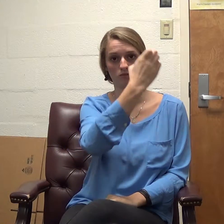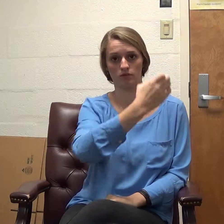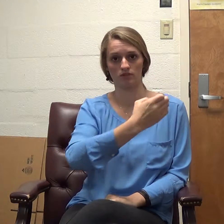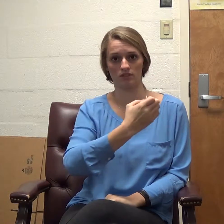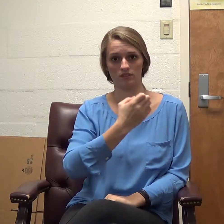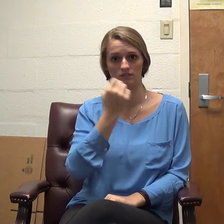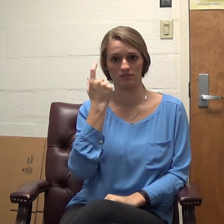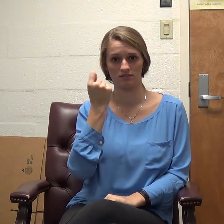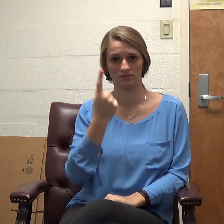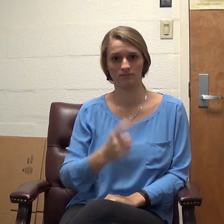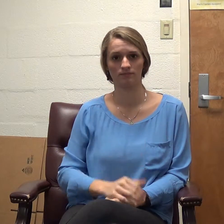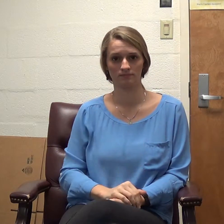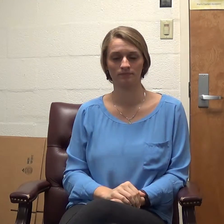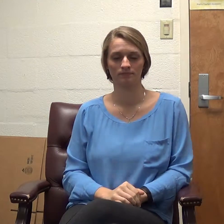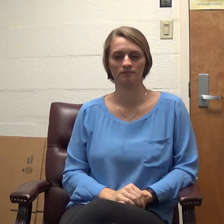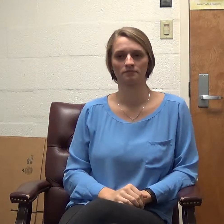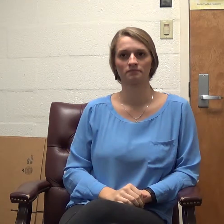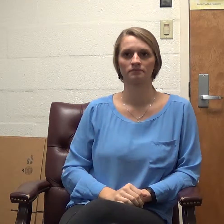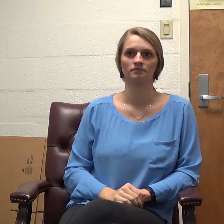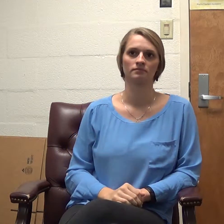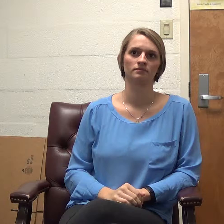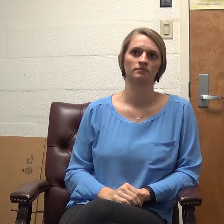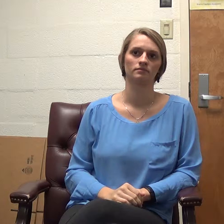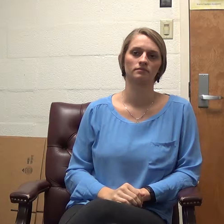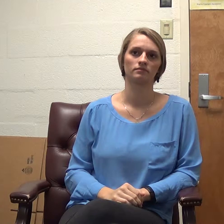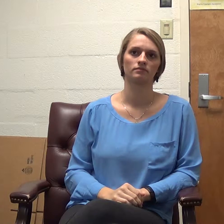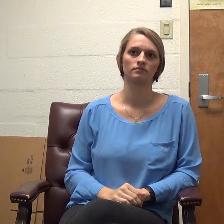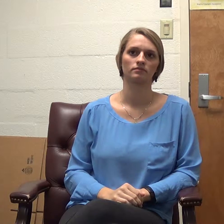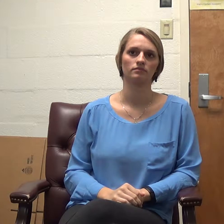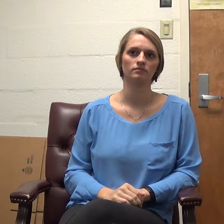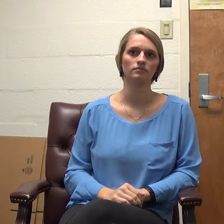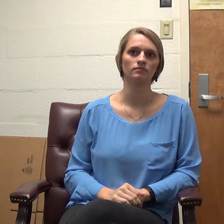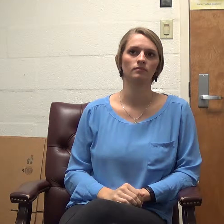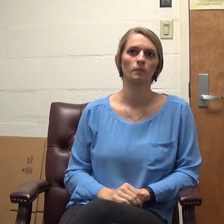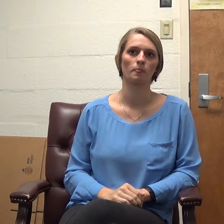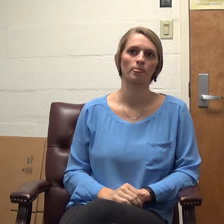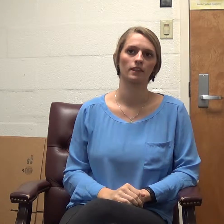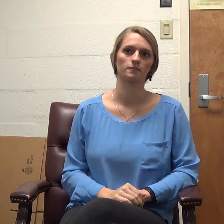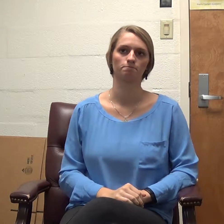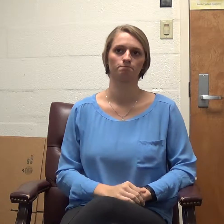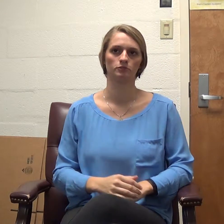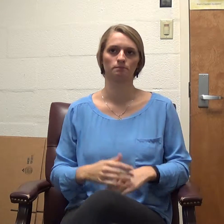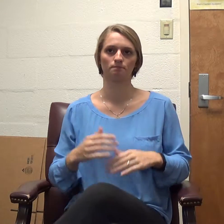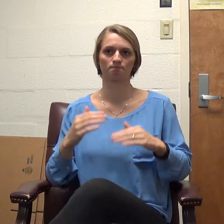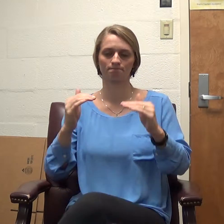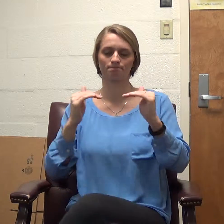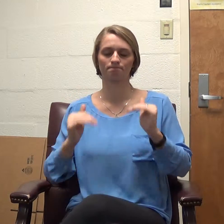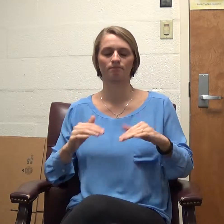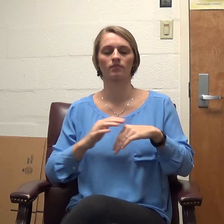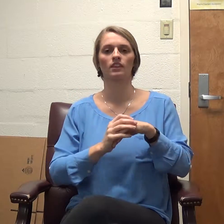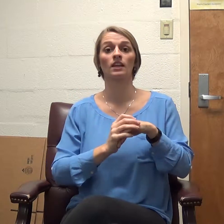more problems. If I asked you what 5 to the third power is, well,